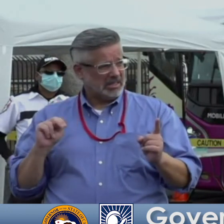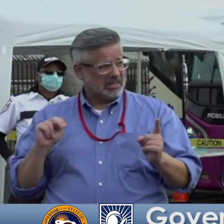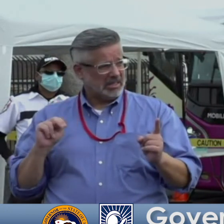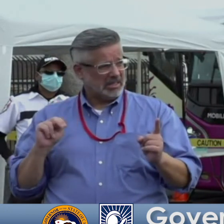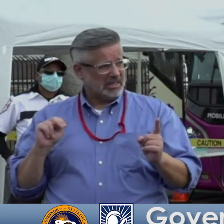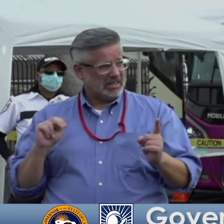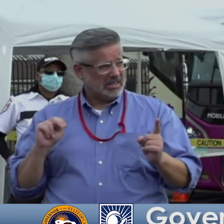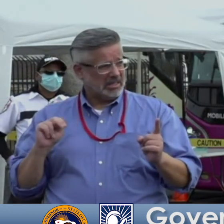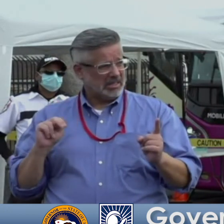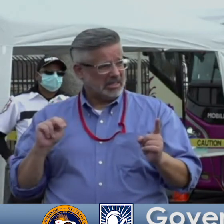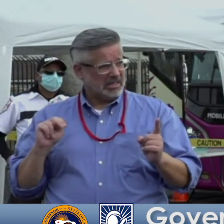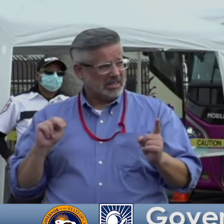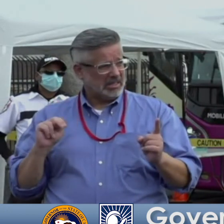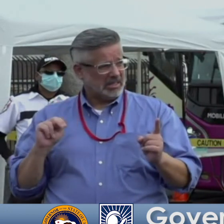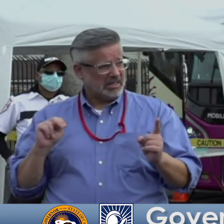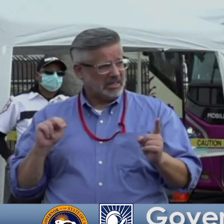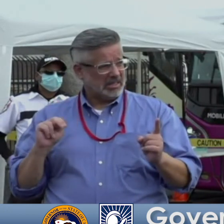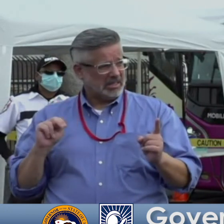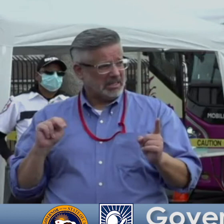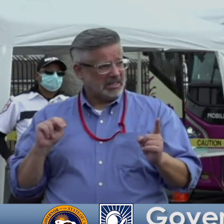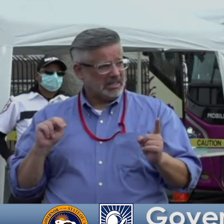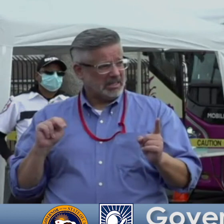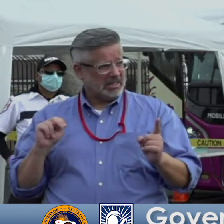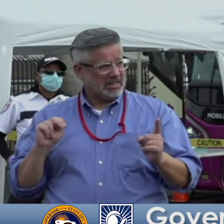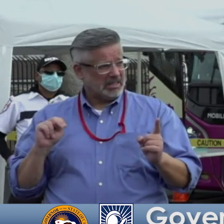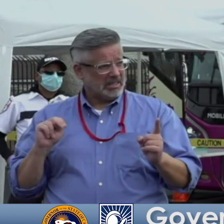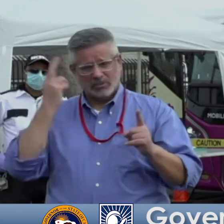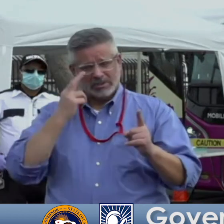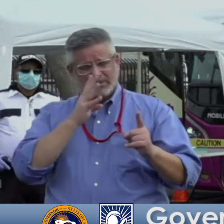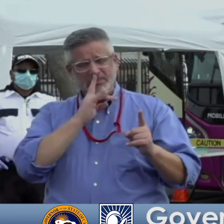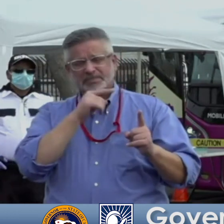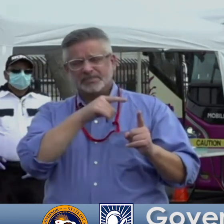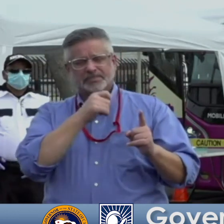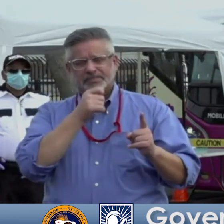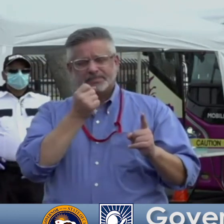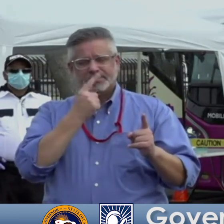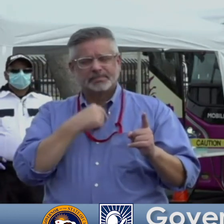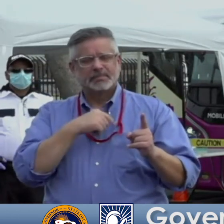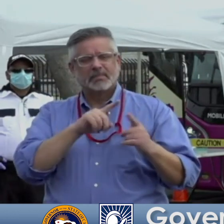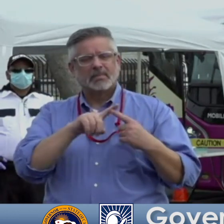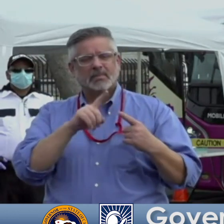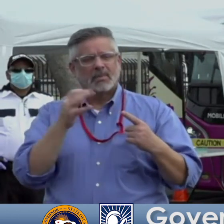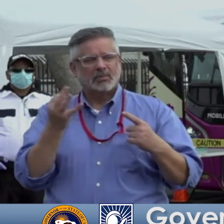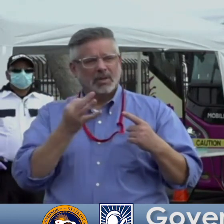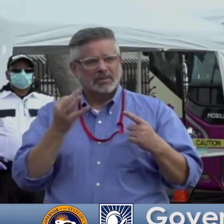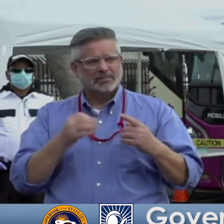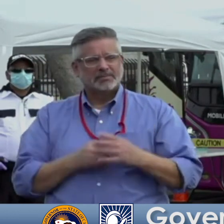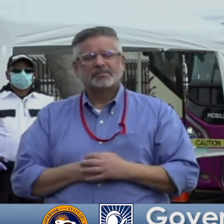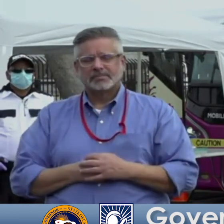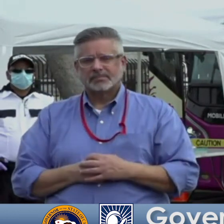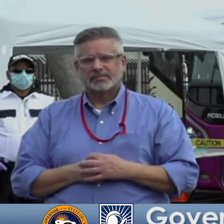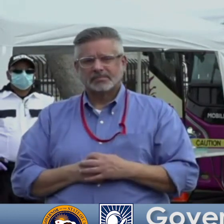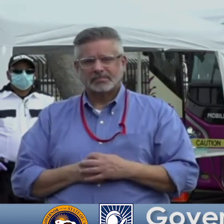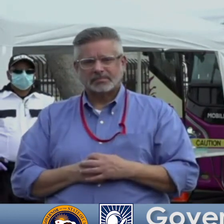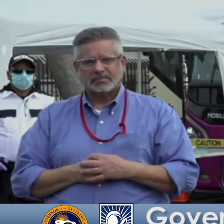It was supposed to be a few weeks ago. For different reasons, it has to be Friday.